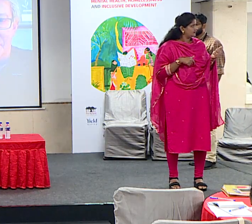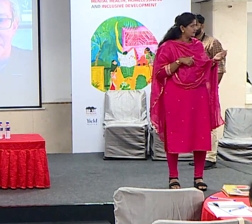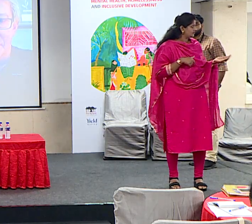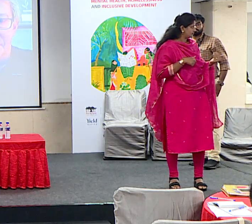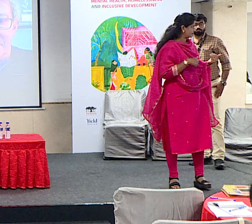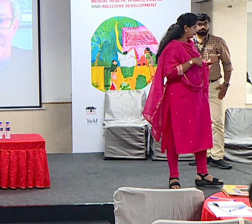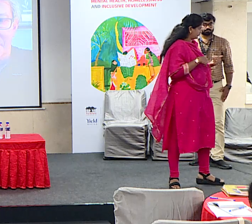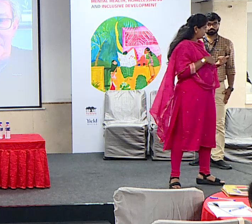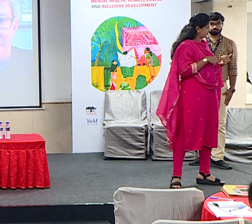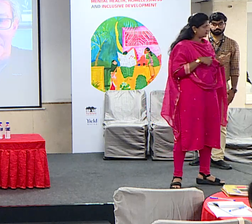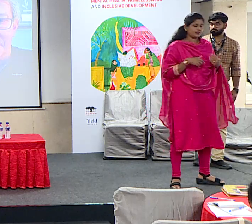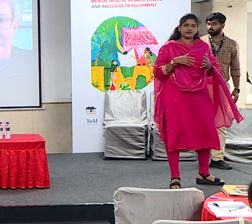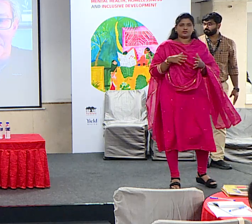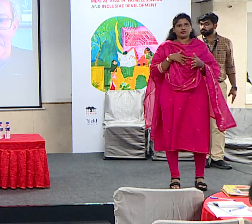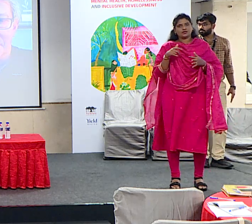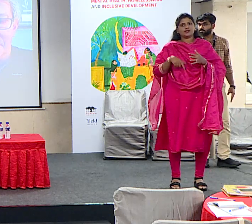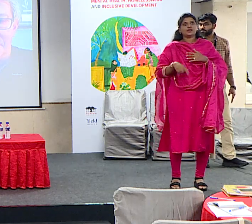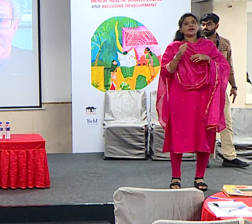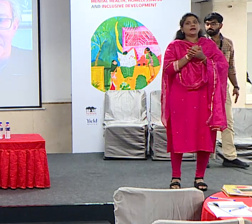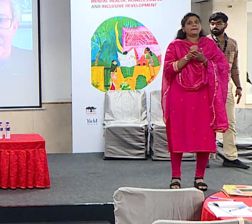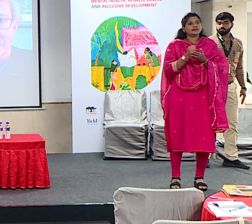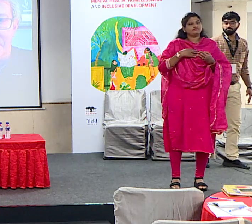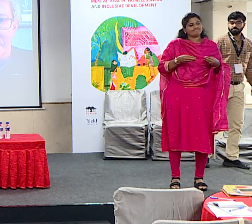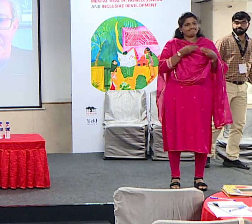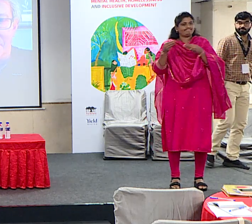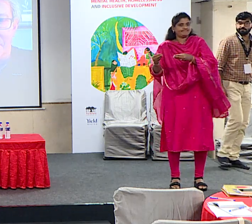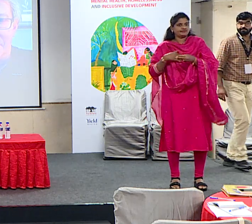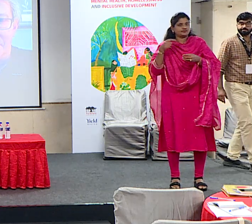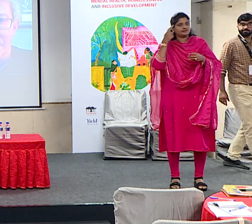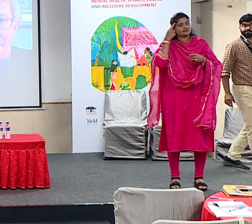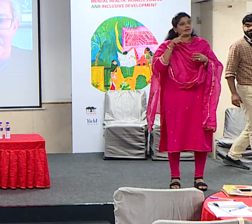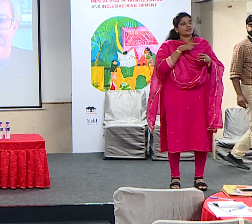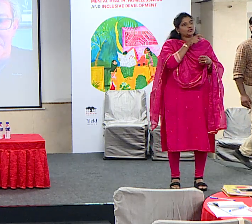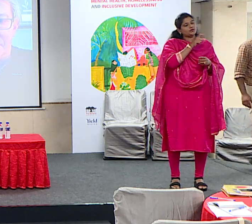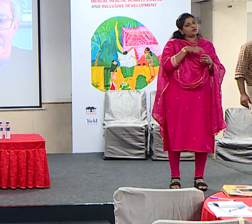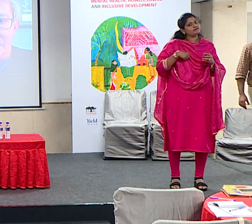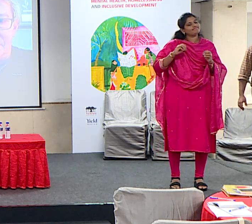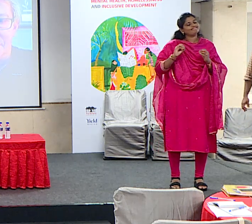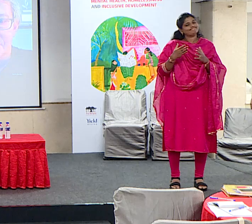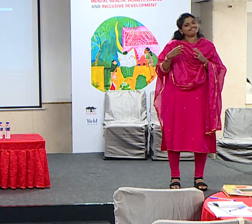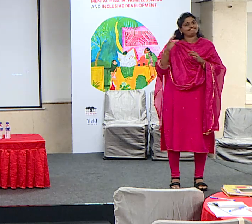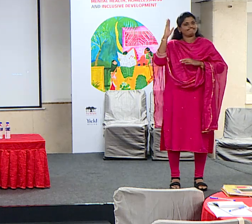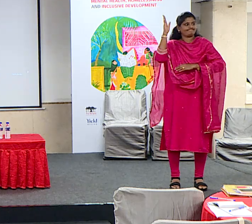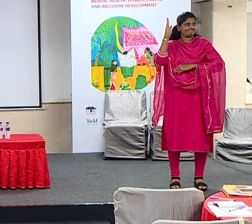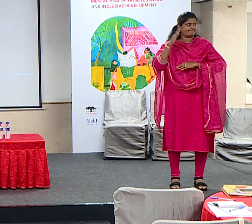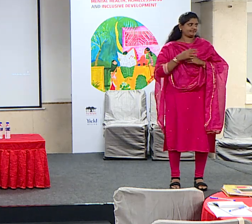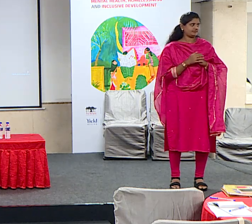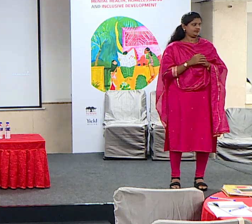make decisions in their daily practice. So I'll hand over to you, Dr. Gabby and May, to please start your presentation. Thank you.